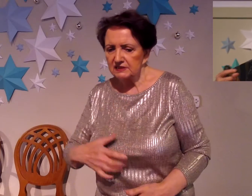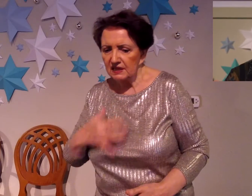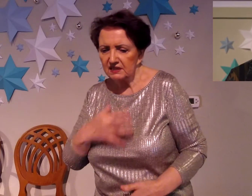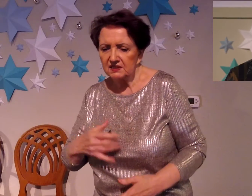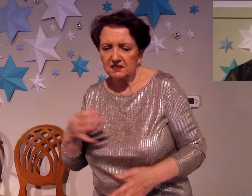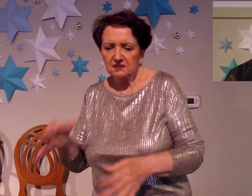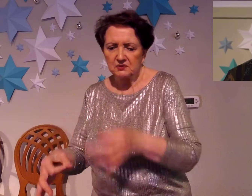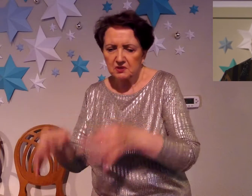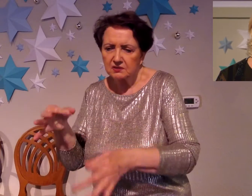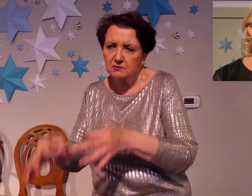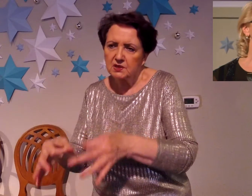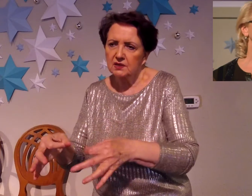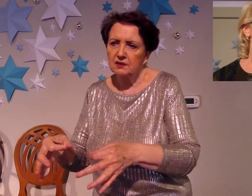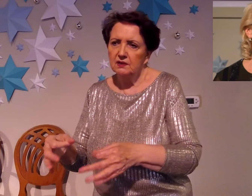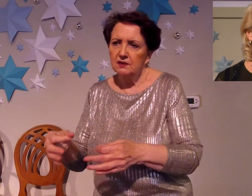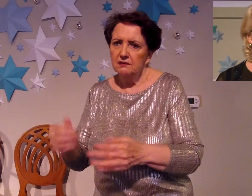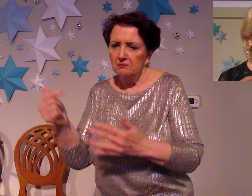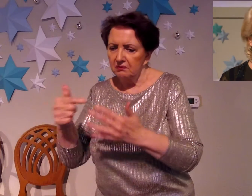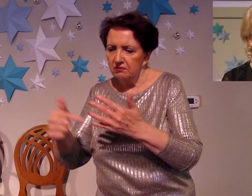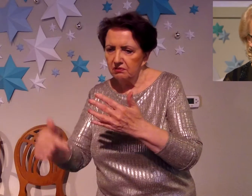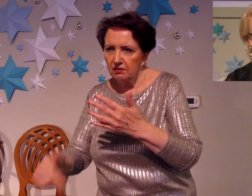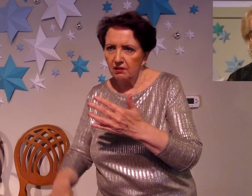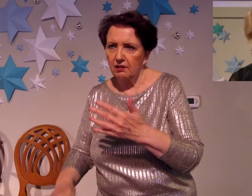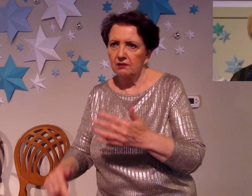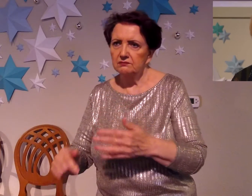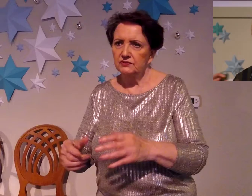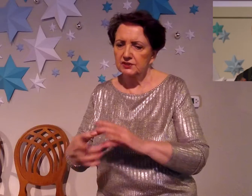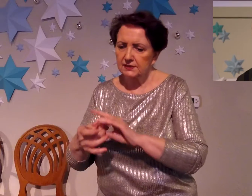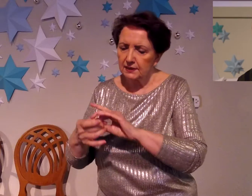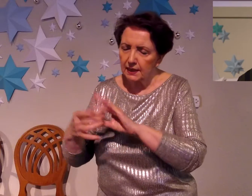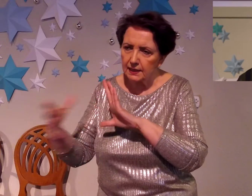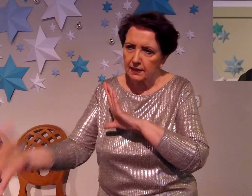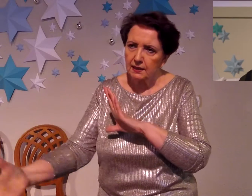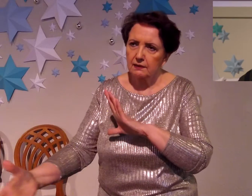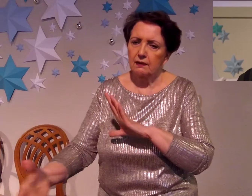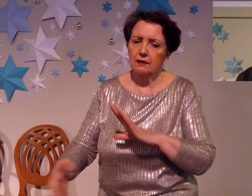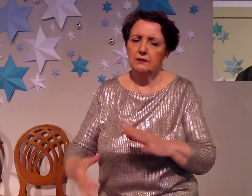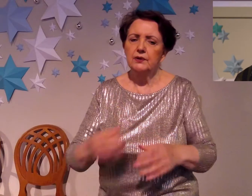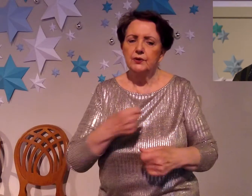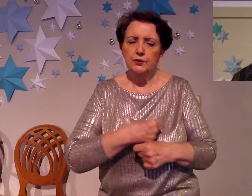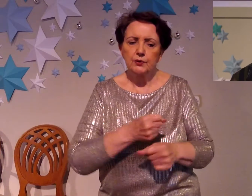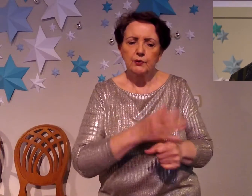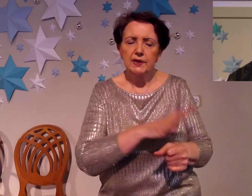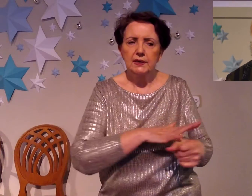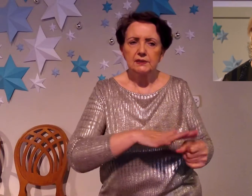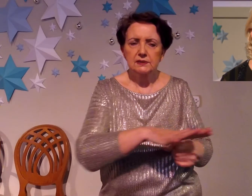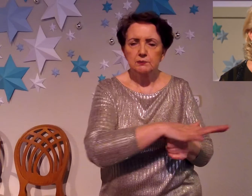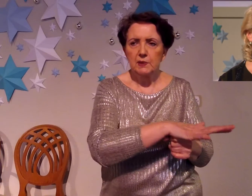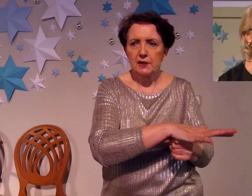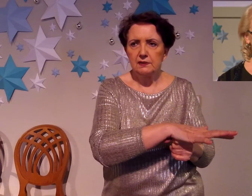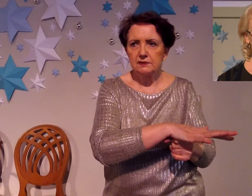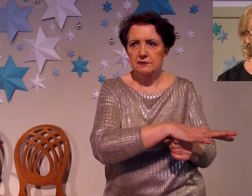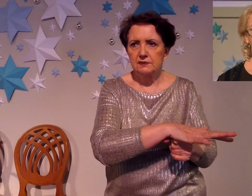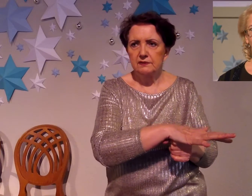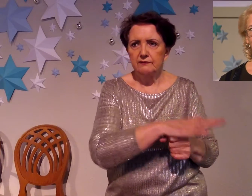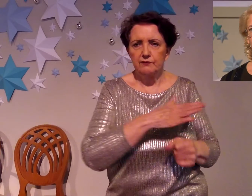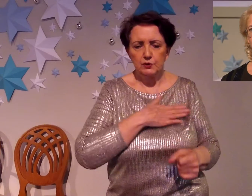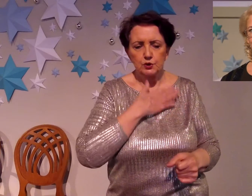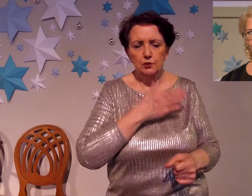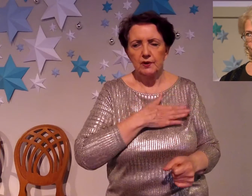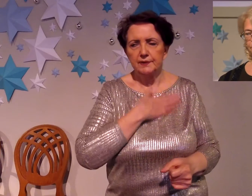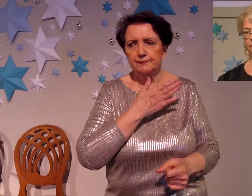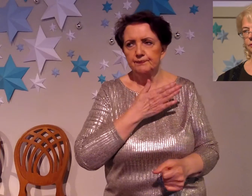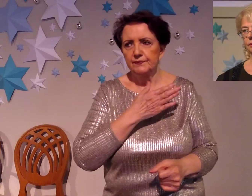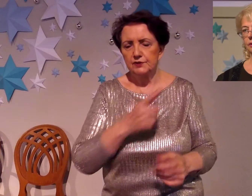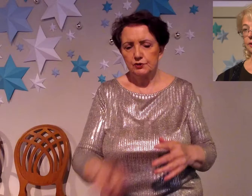judgment and our whatever all of that stuff is, we are literally creating space for joy